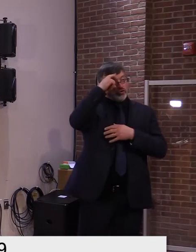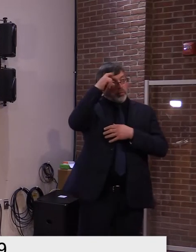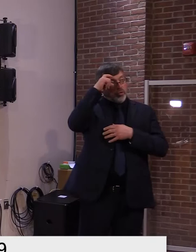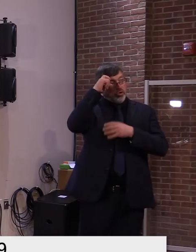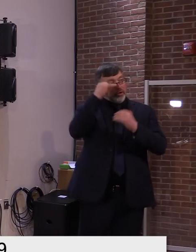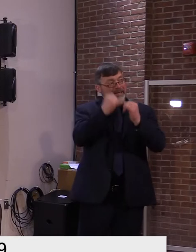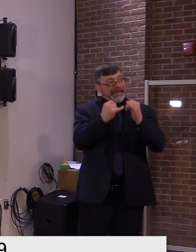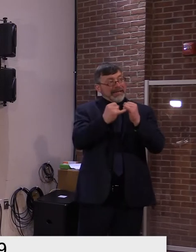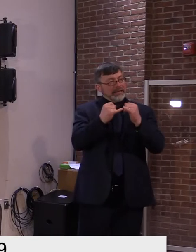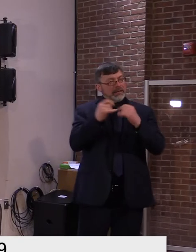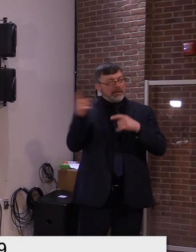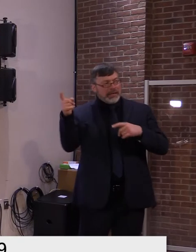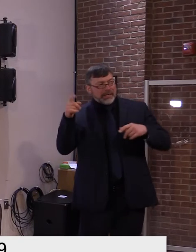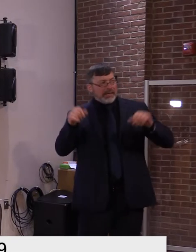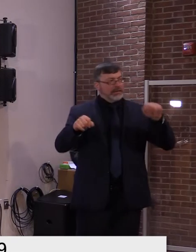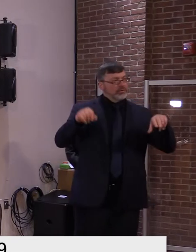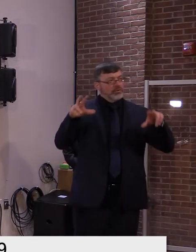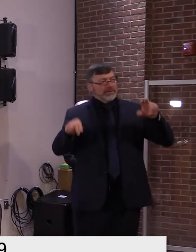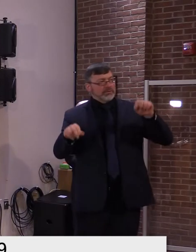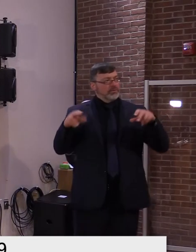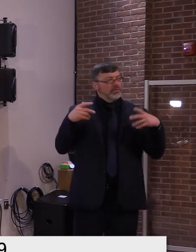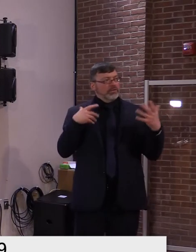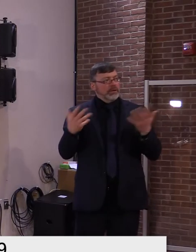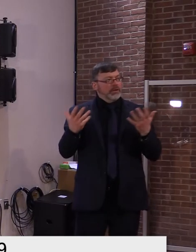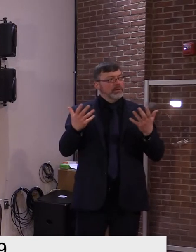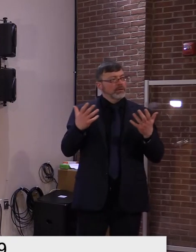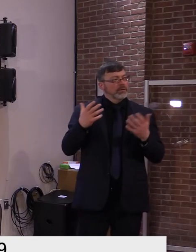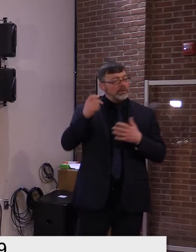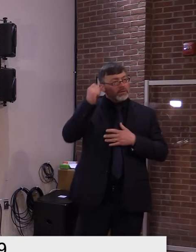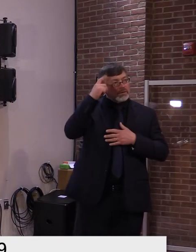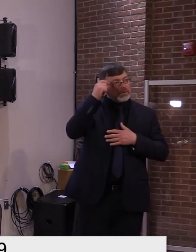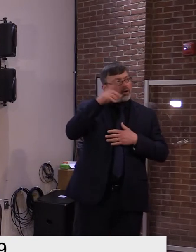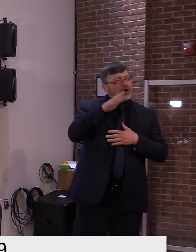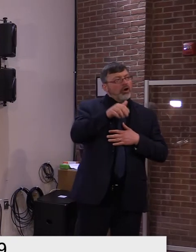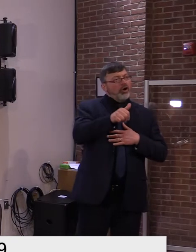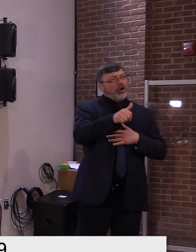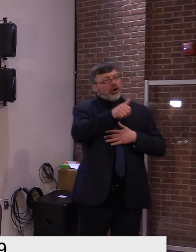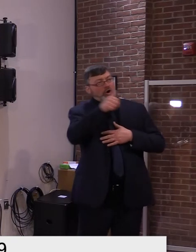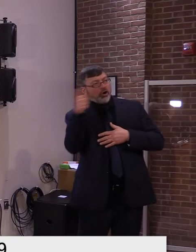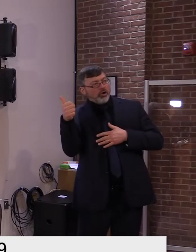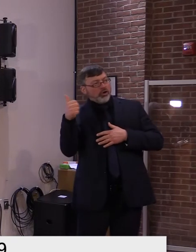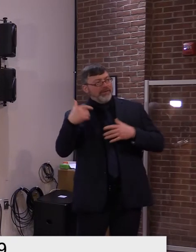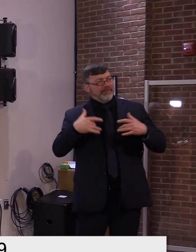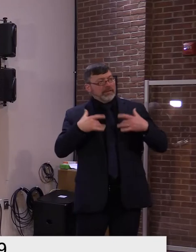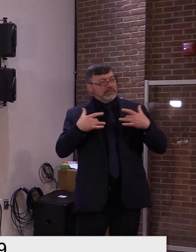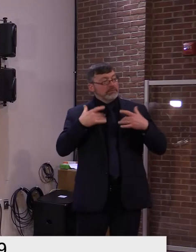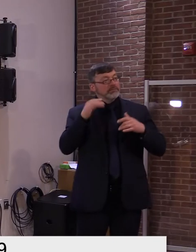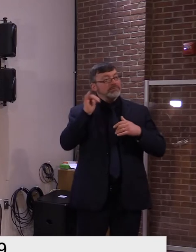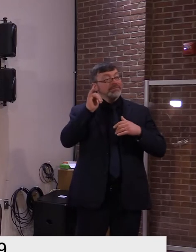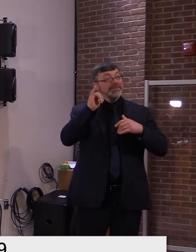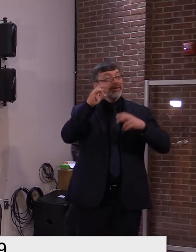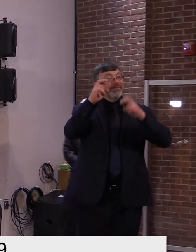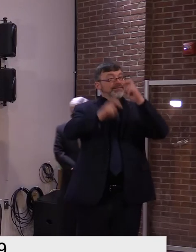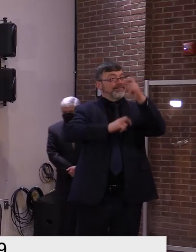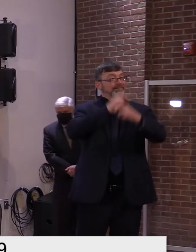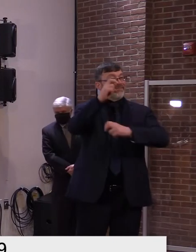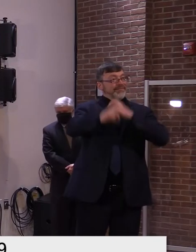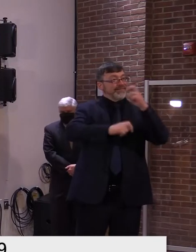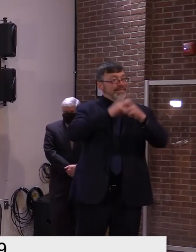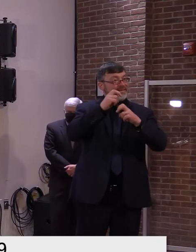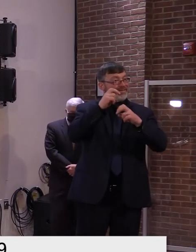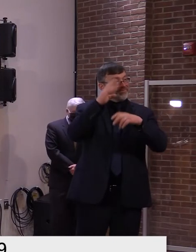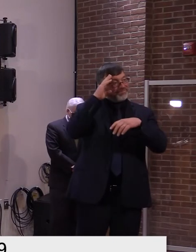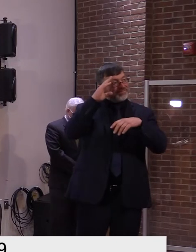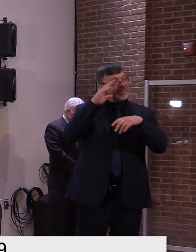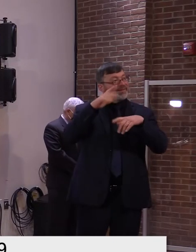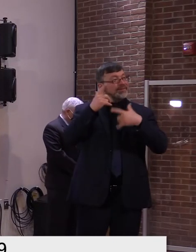fair, even a county fair. Are those bigger events going to be off the table this time, or will you be